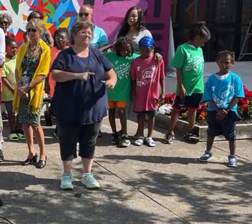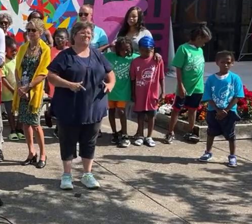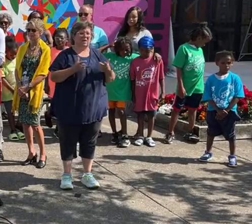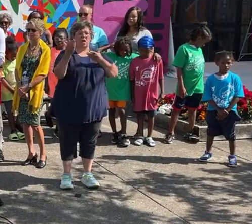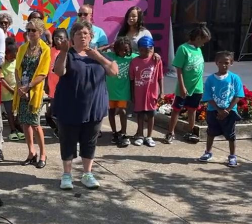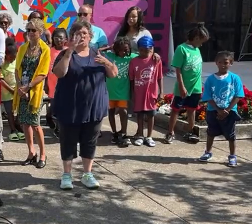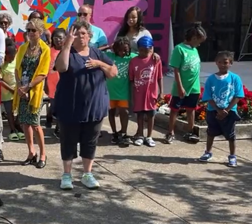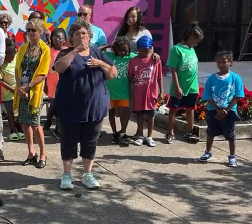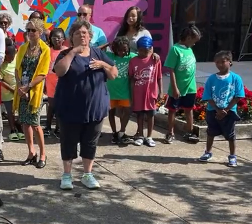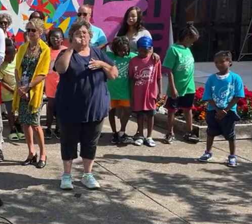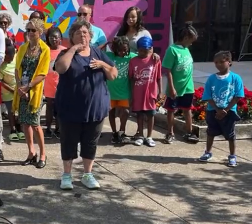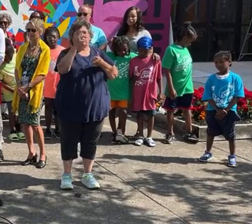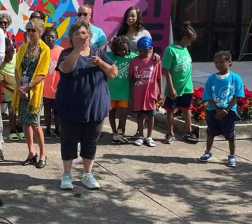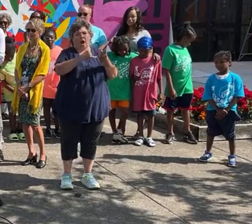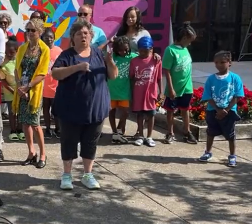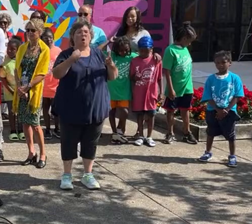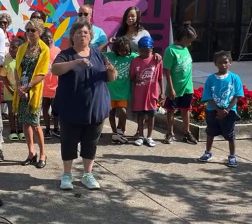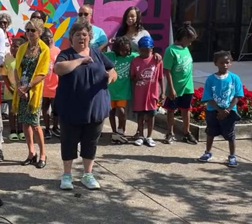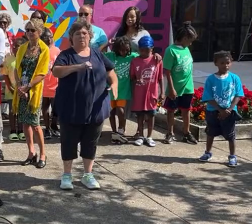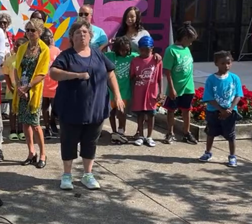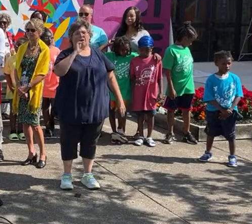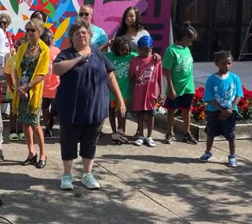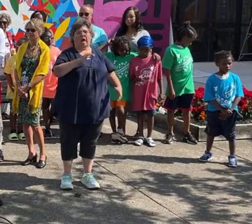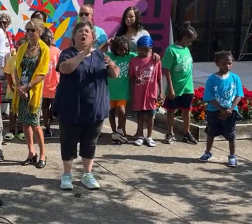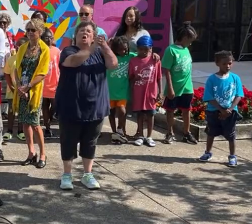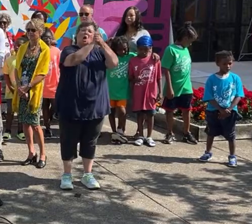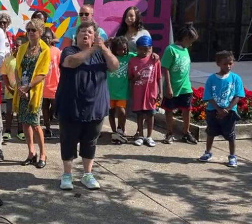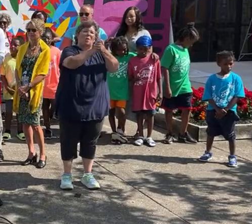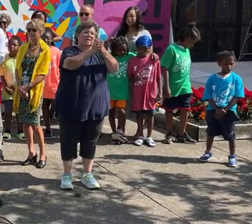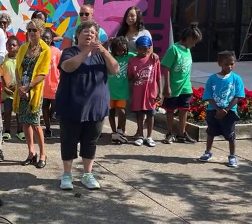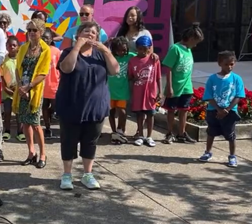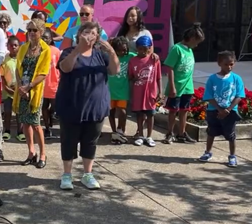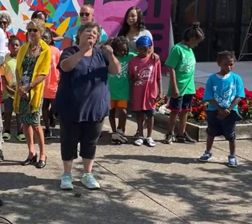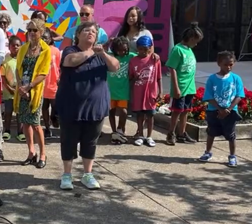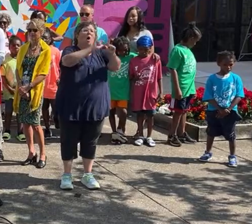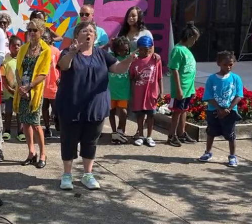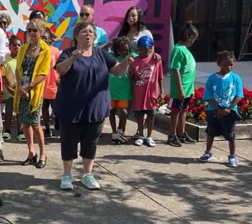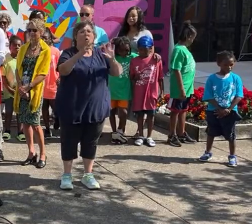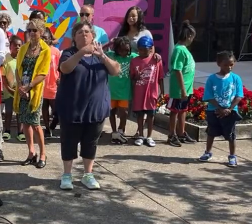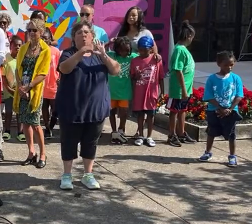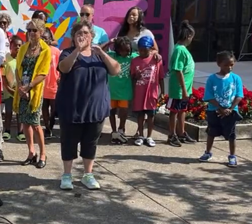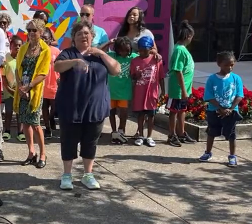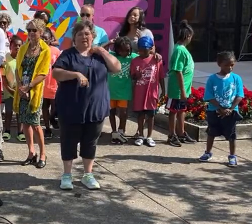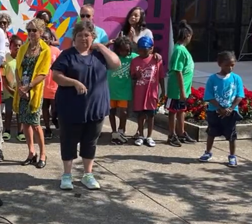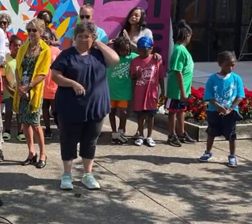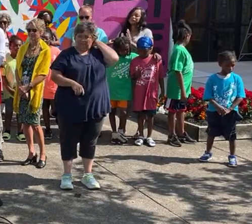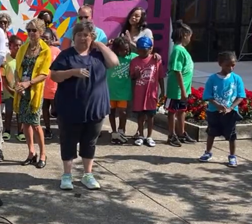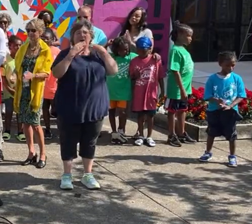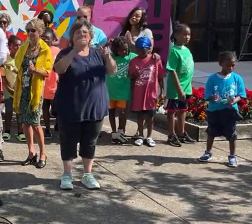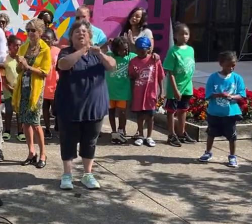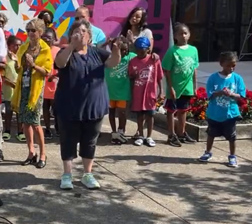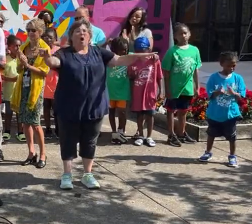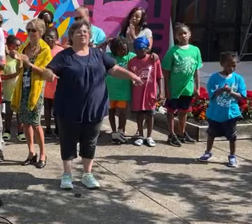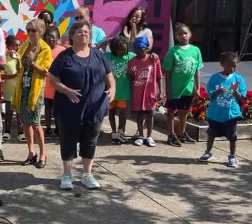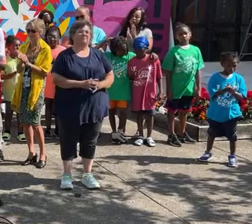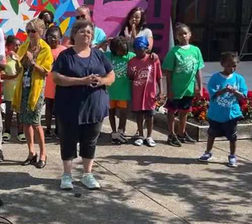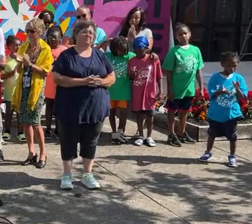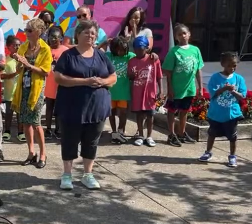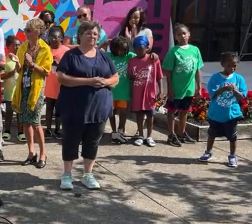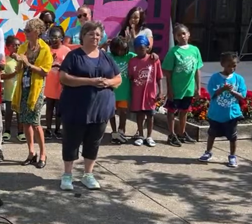this beautiful public art, and that's something we can all be proud of. So congratulations and thank you to all who played a role. Thank you, everyone.